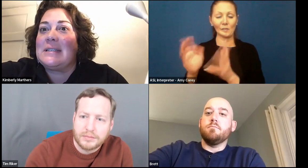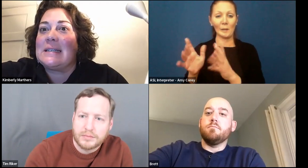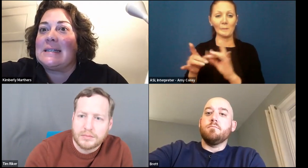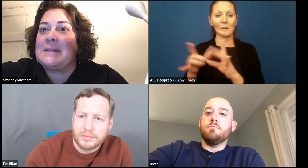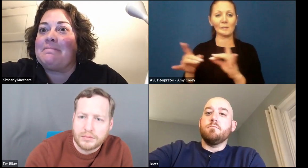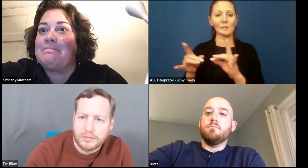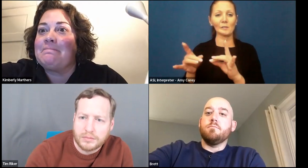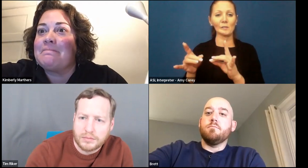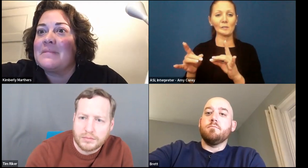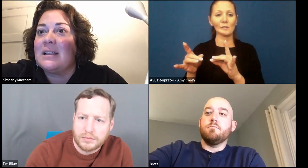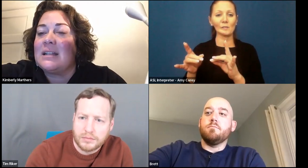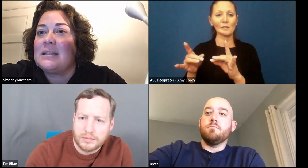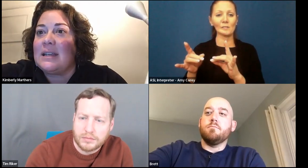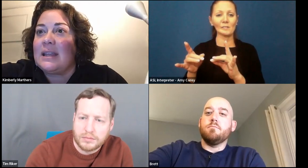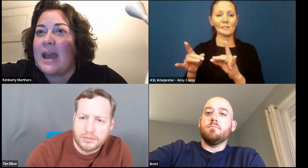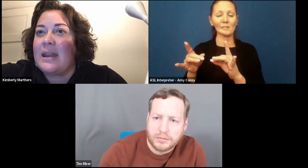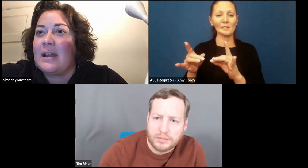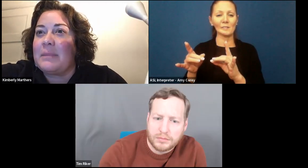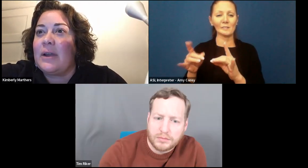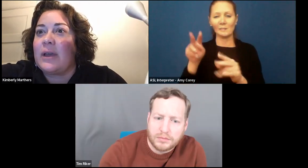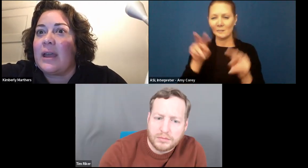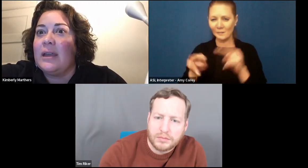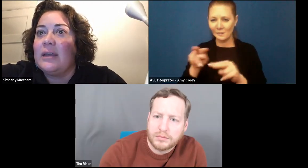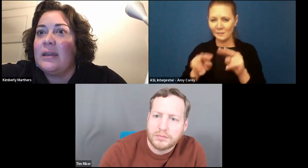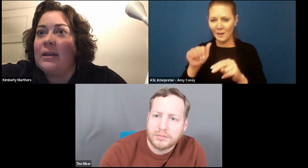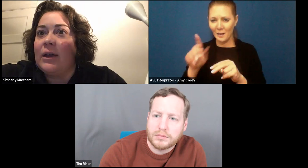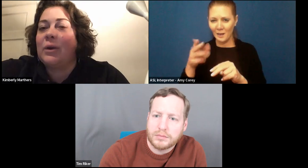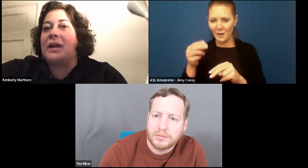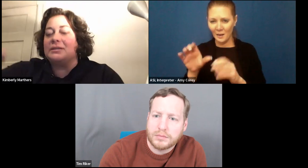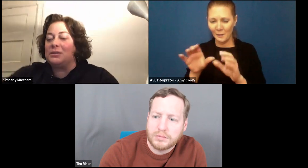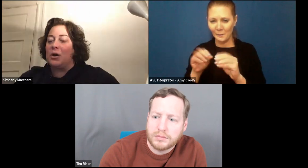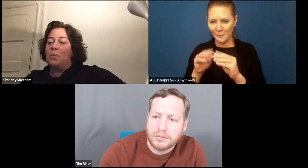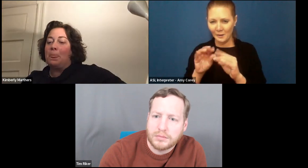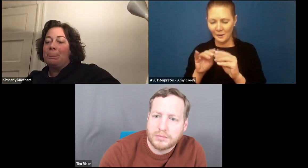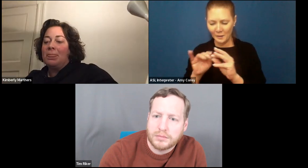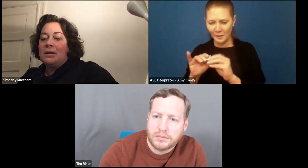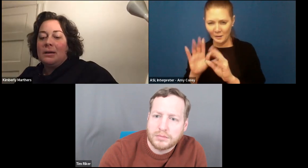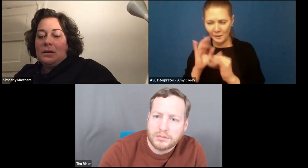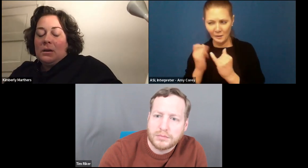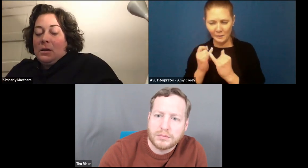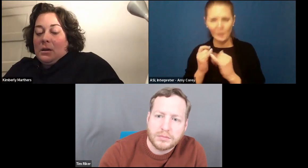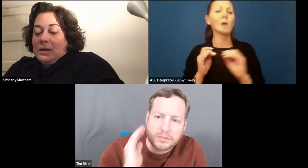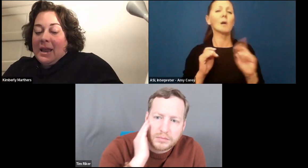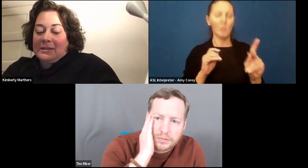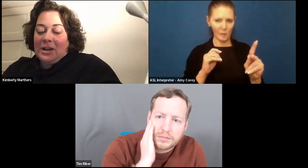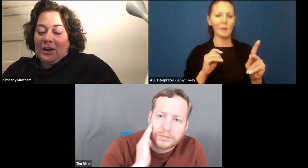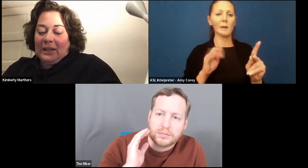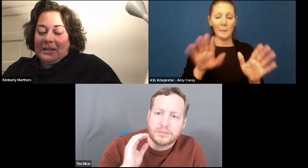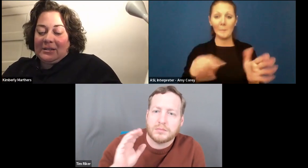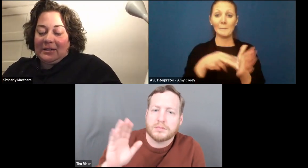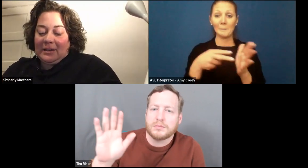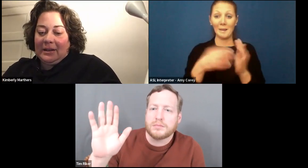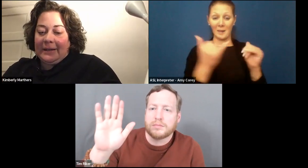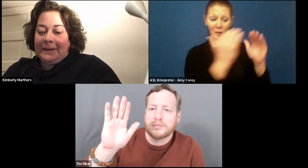about, let's see, the ad hoc meeting. Okay. Okay, so next on